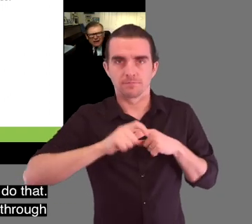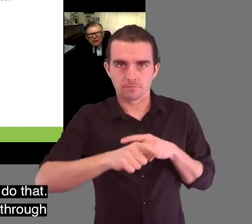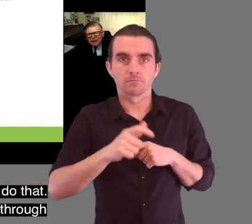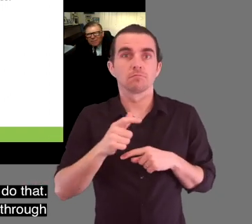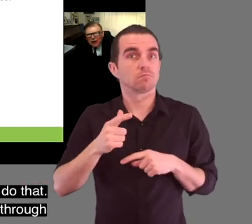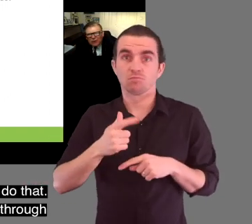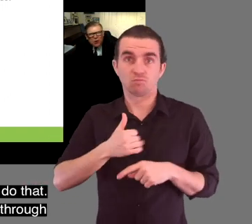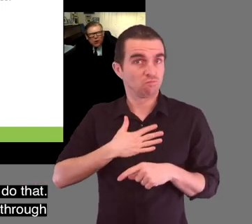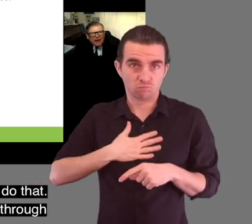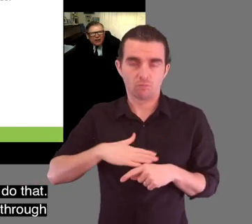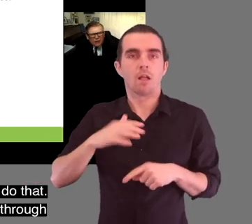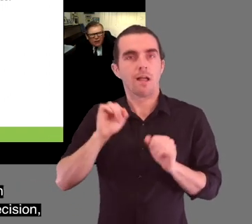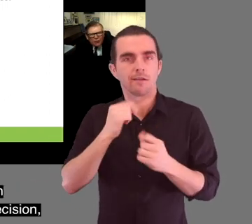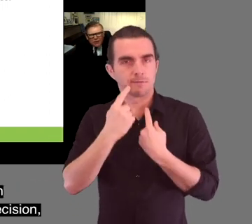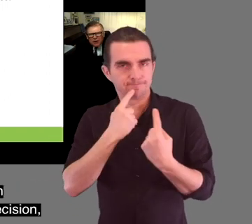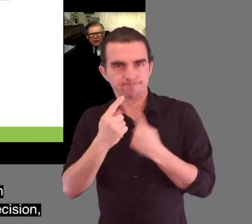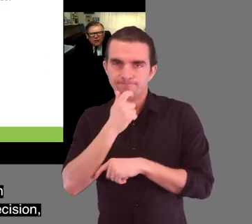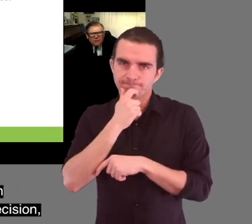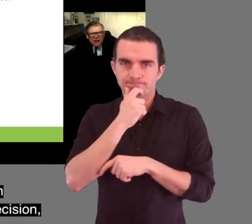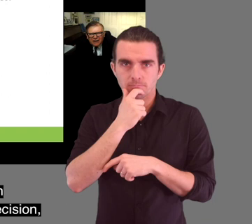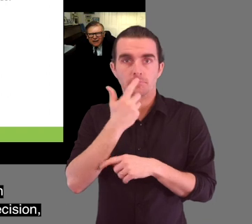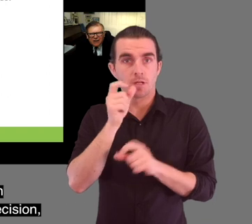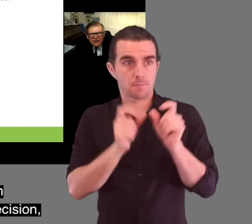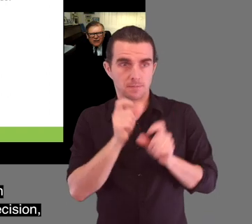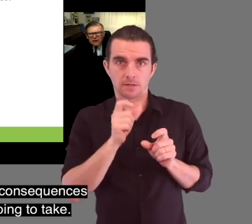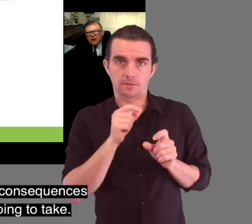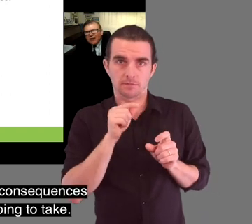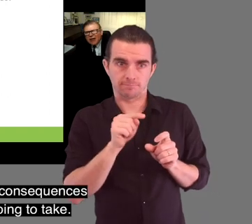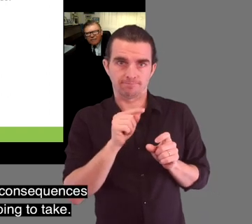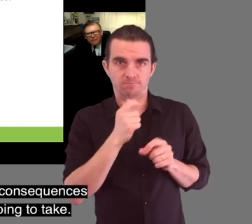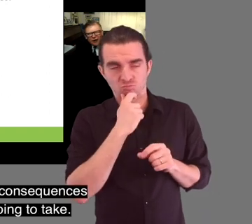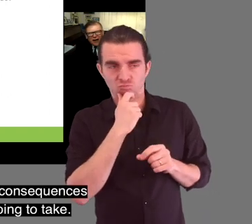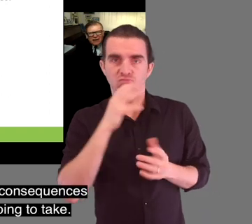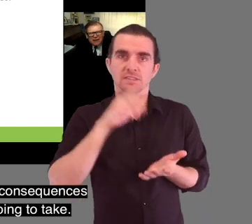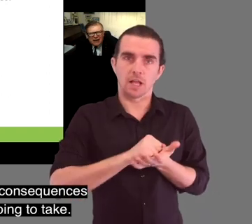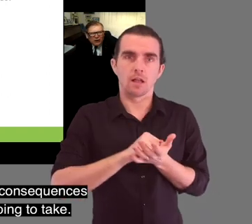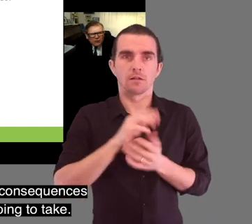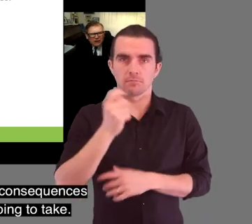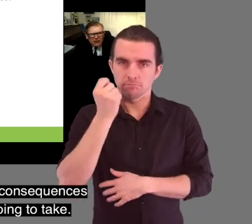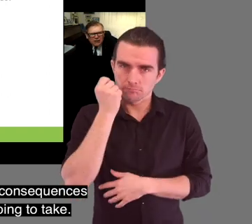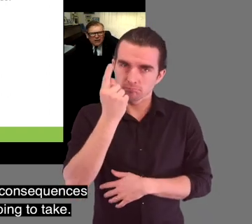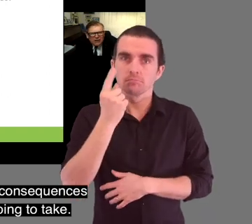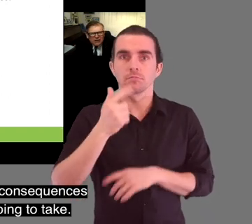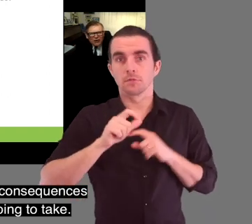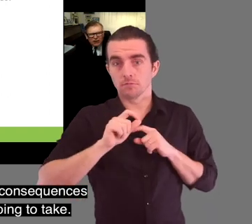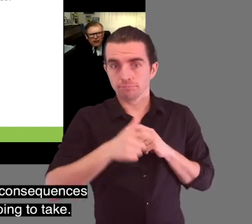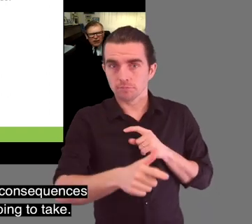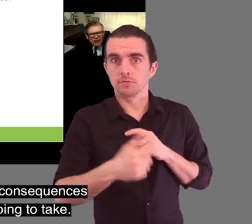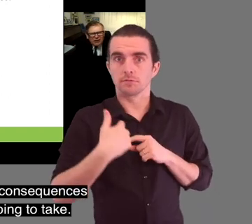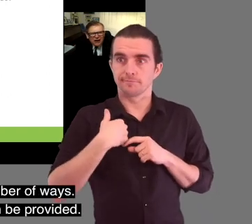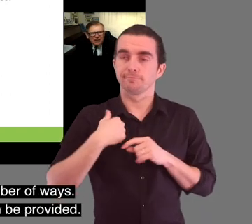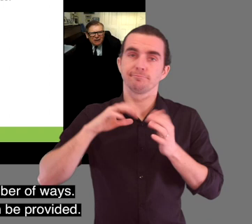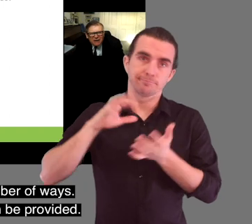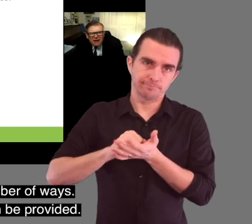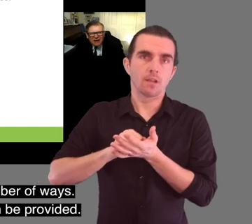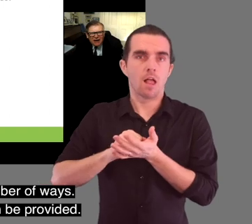do that. So it's about talking it through with the person who's making the decisions so that they fully understand the consequences of the decision they're going to